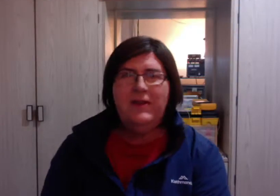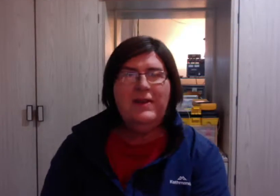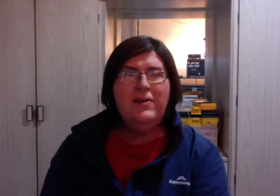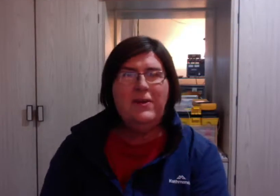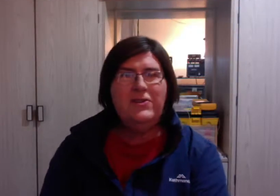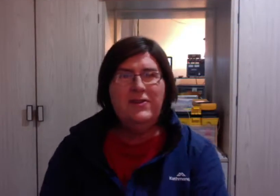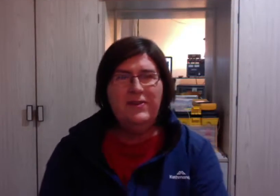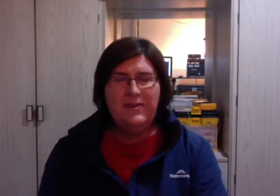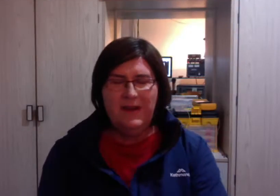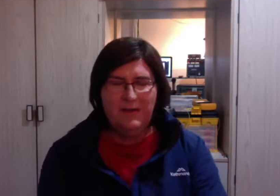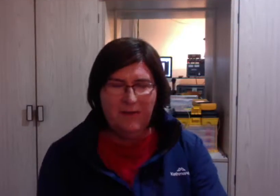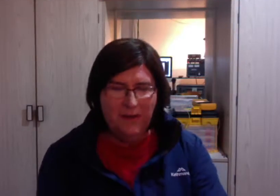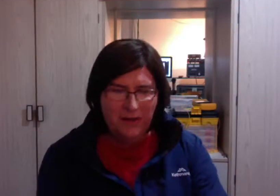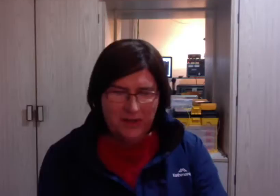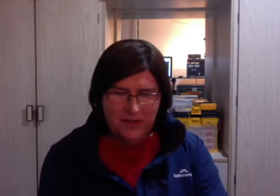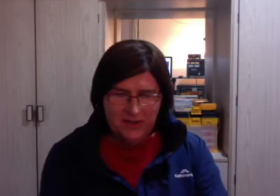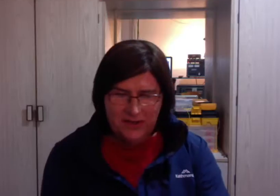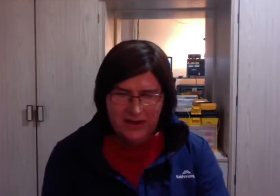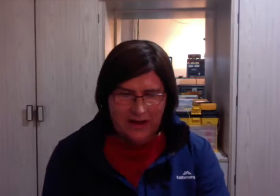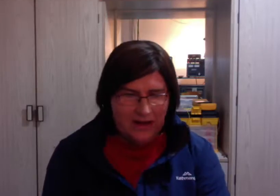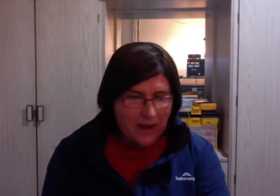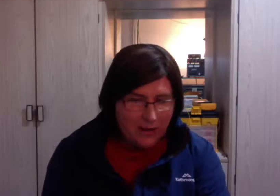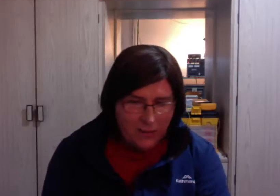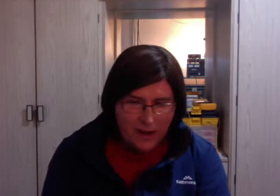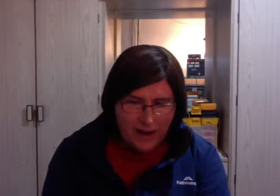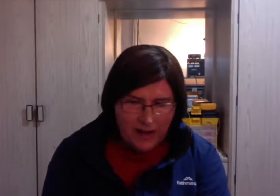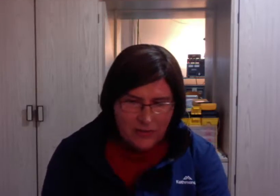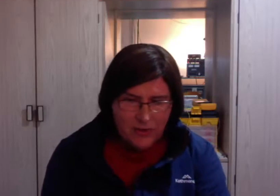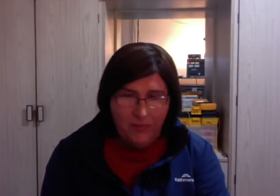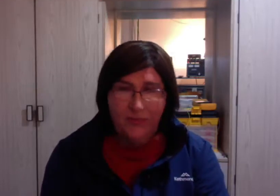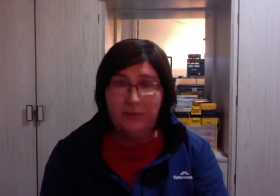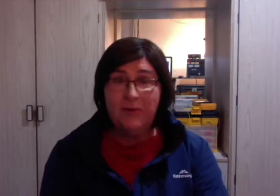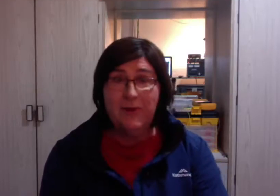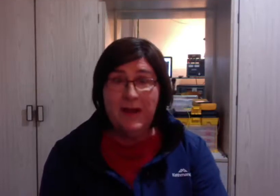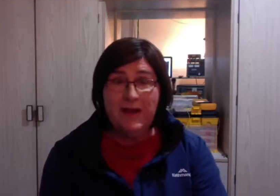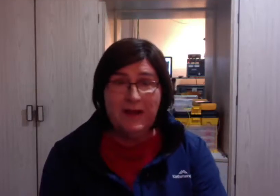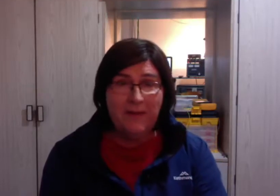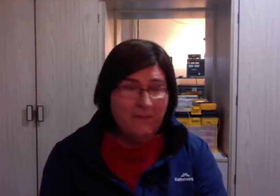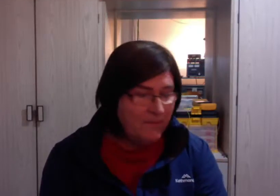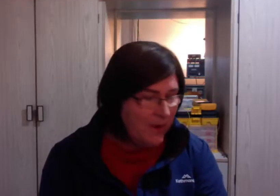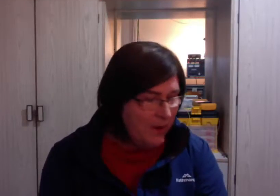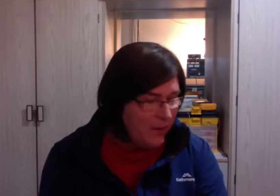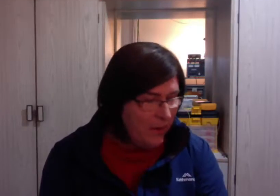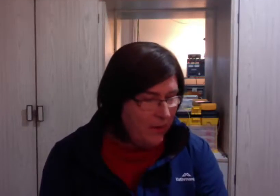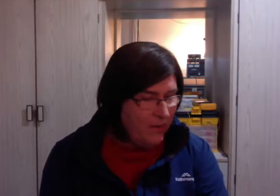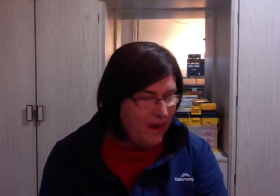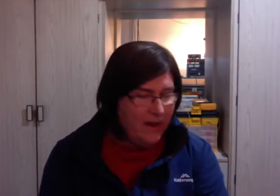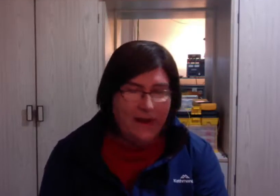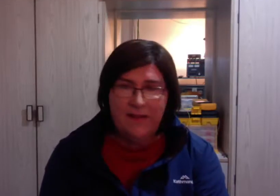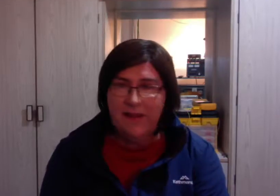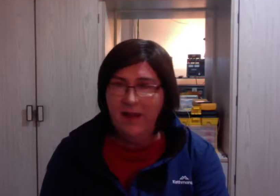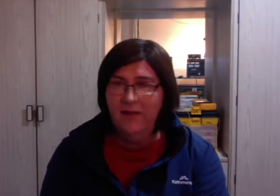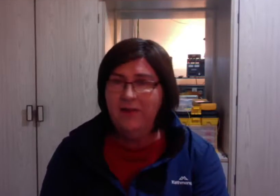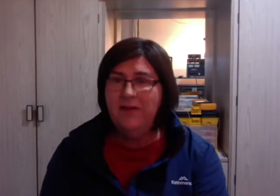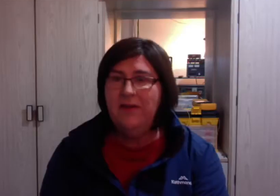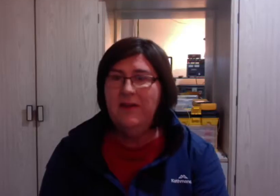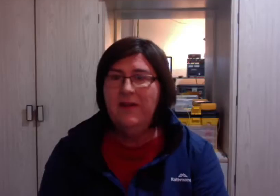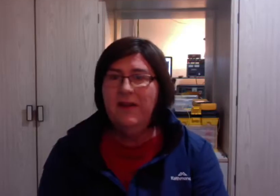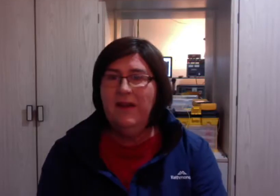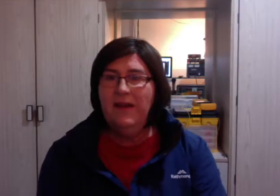any questions, any further questions, either about our trips or training here, or about anything else.